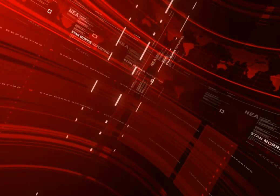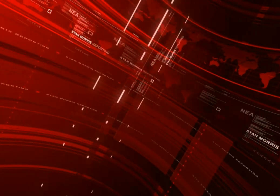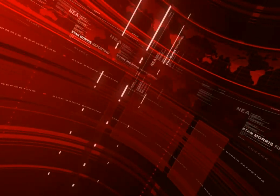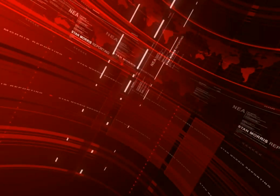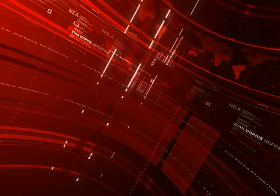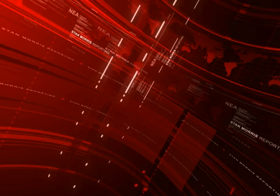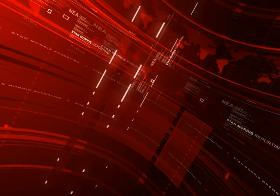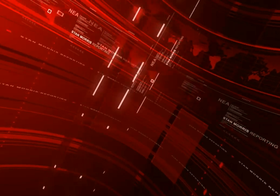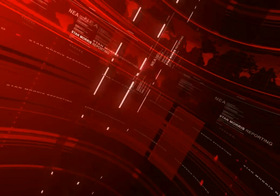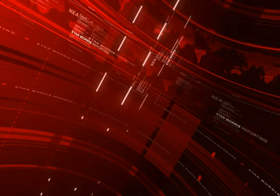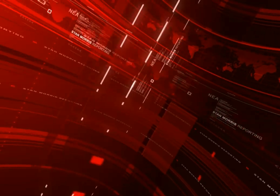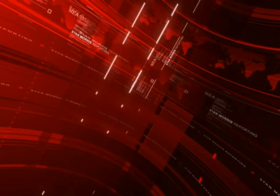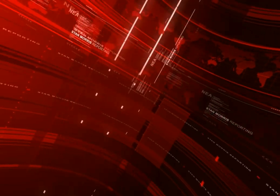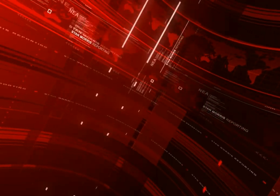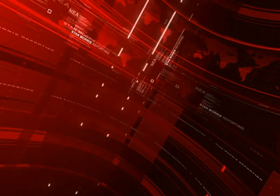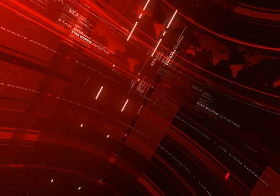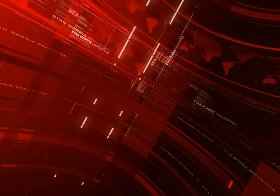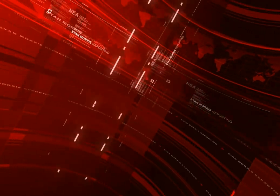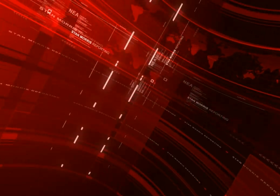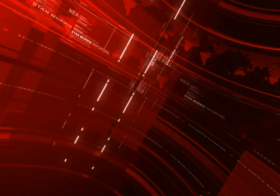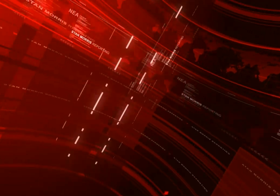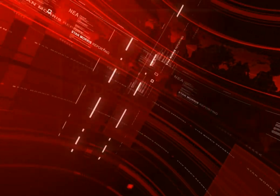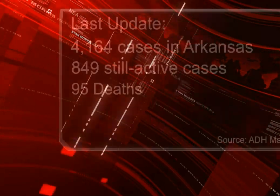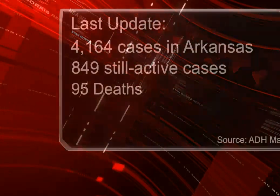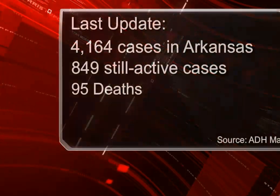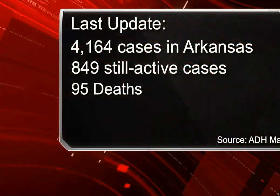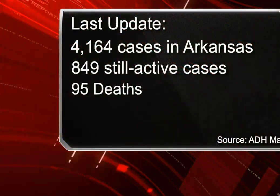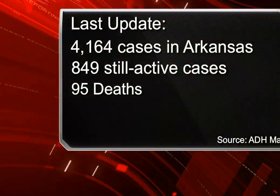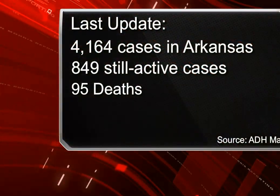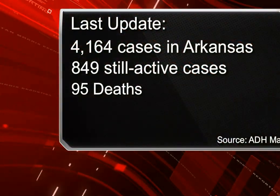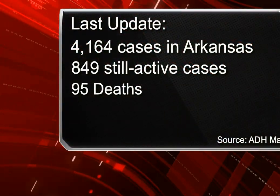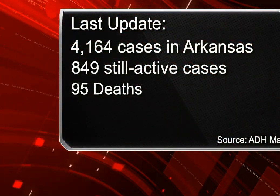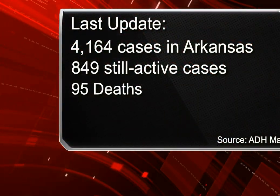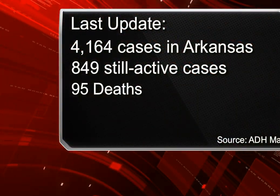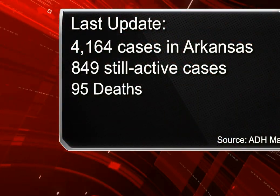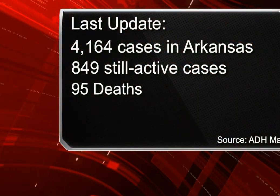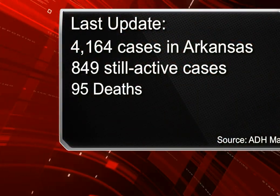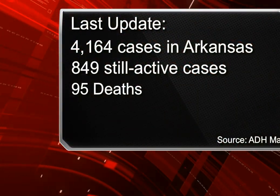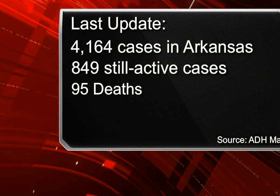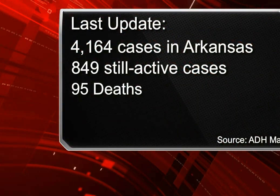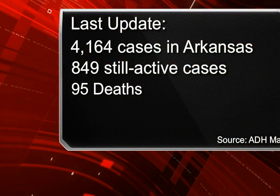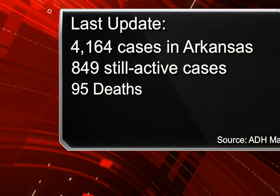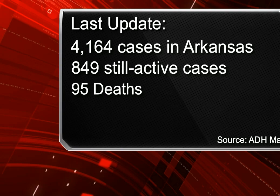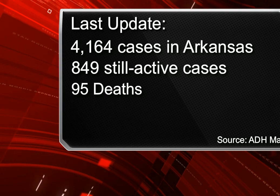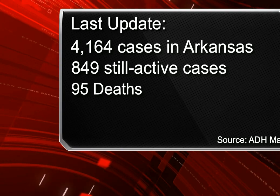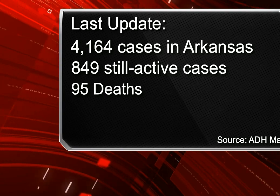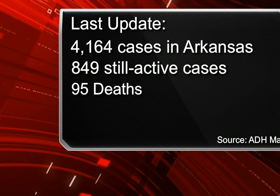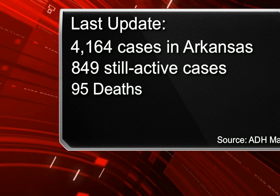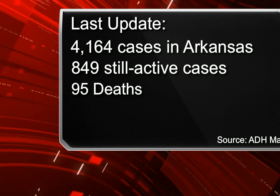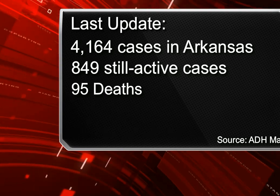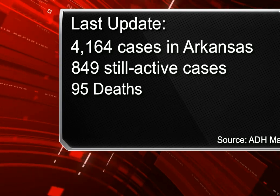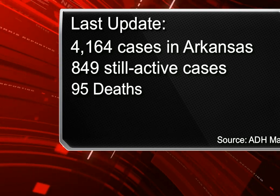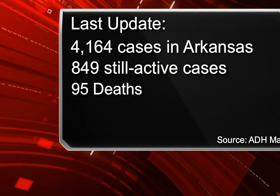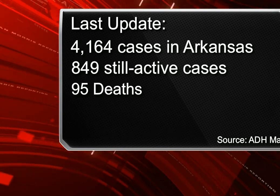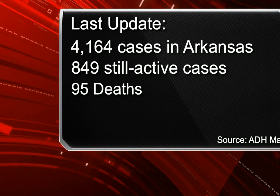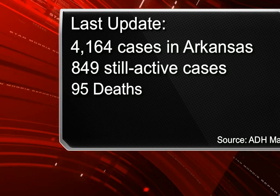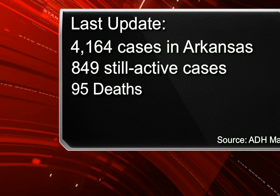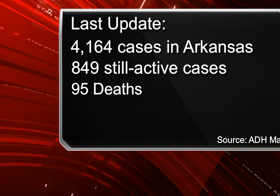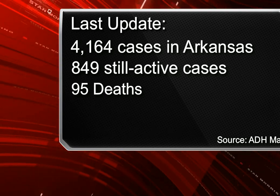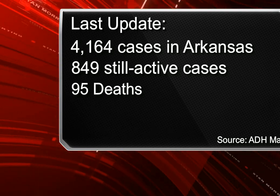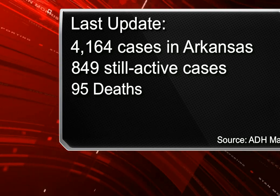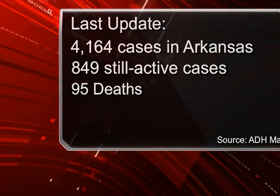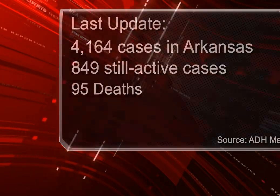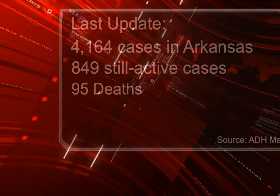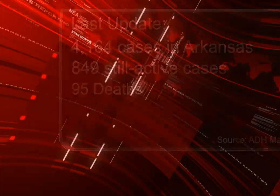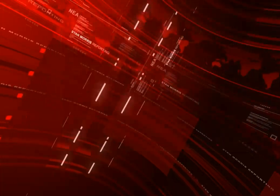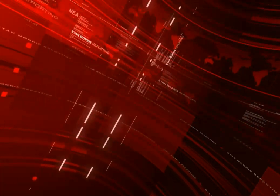by right now waiting for the governor of Arkansas to give us the daily COVID-19 update. He's going to be appearing any moment. In fact, just in case